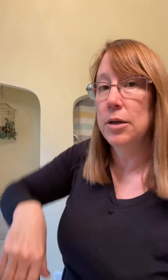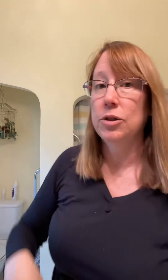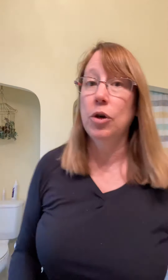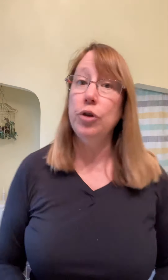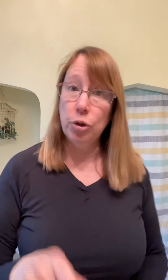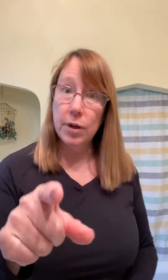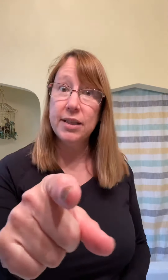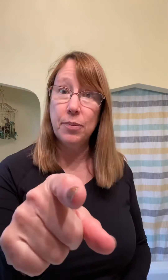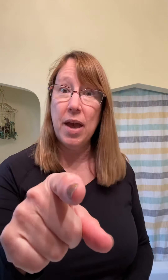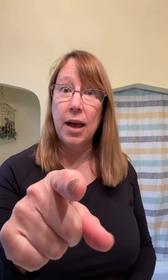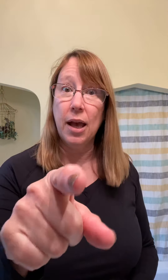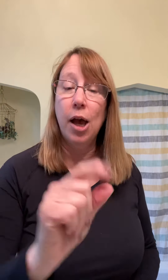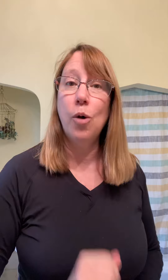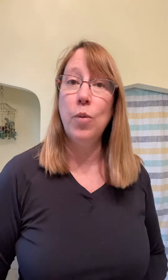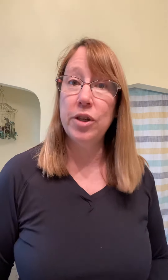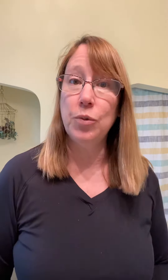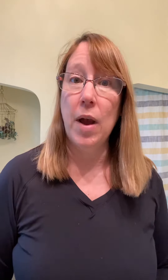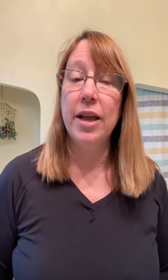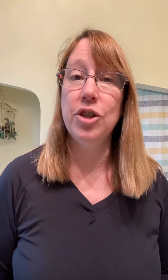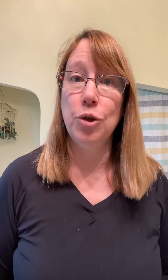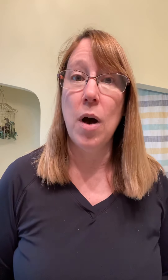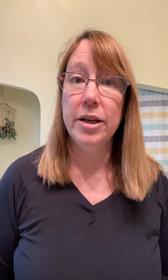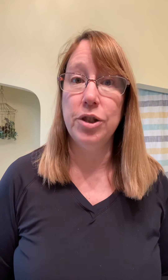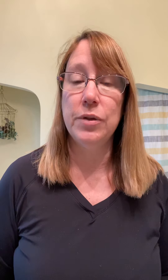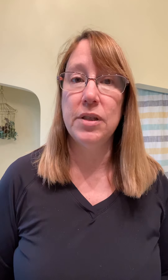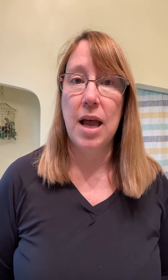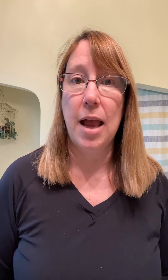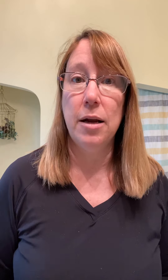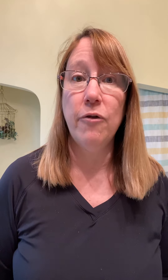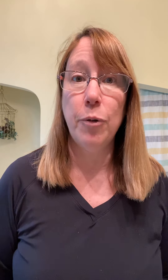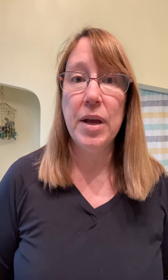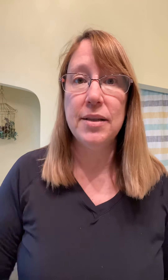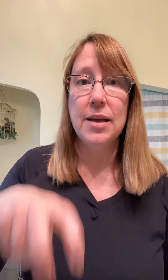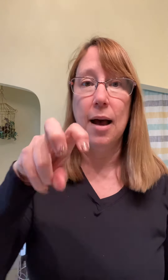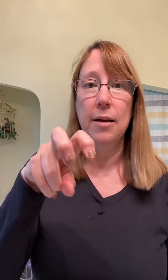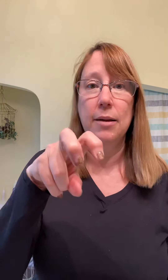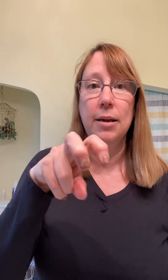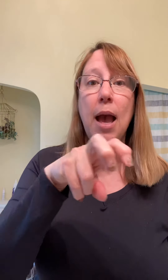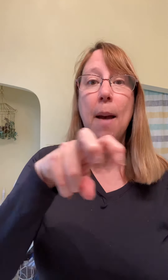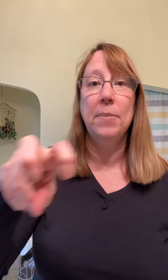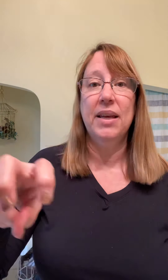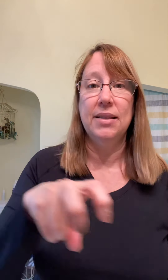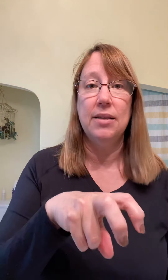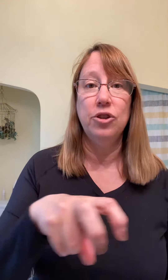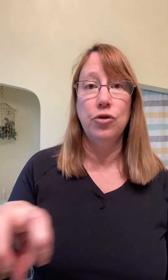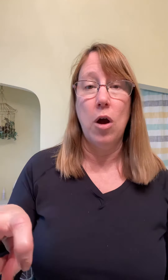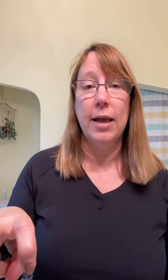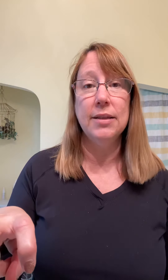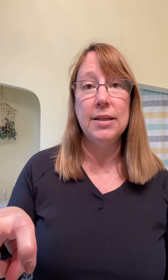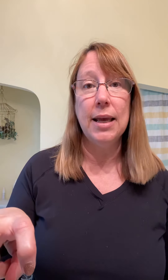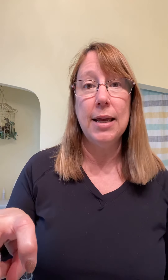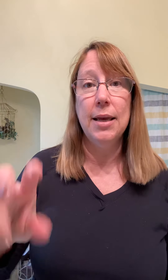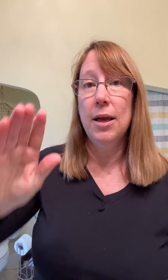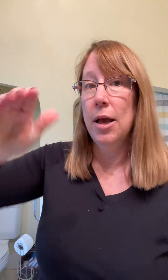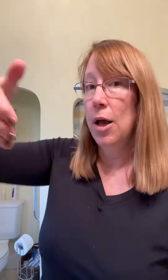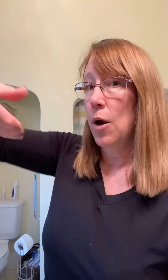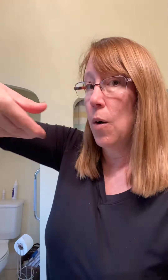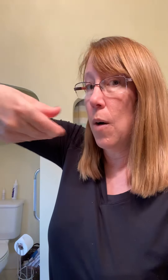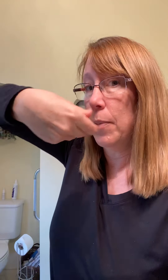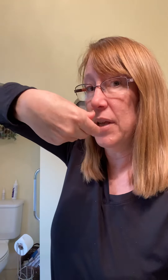So you get to pick. Which way do you want to do the sign for pizza? Pizza drawing a Z or